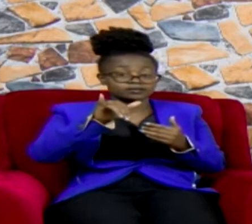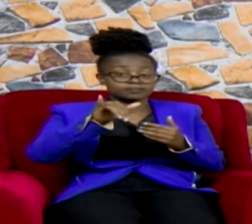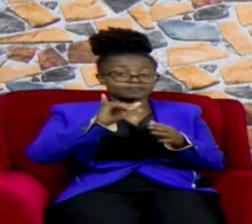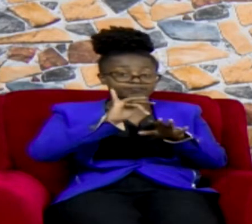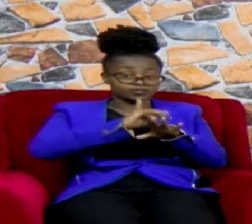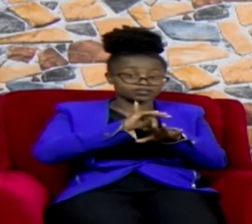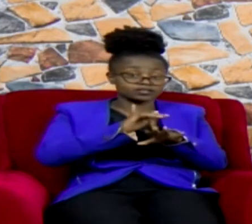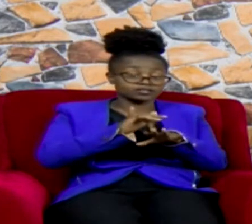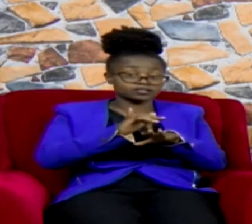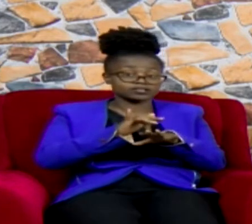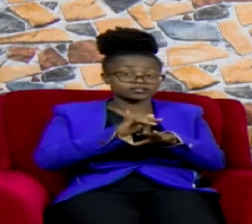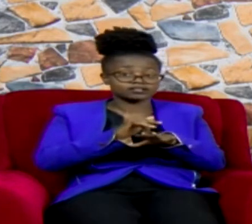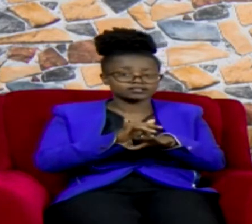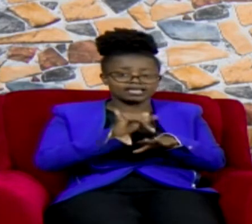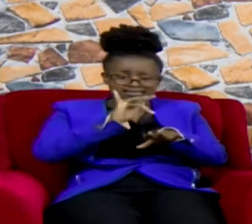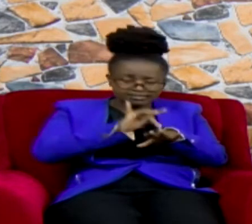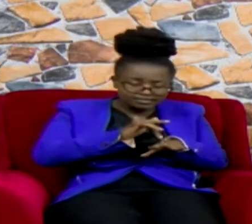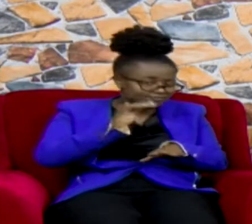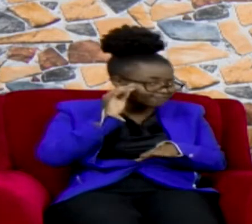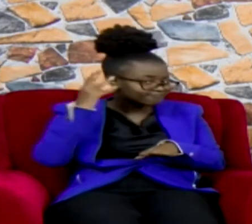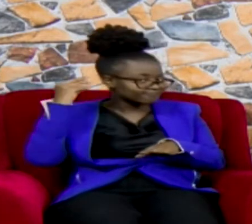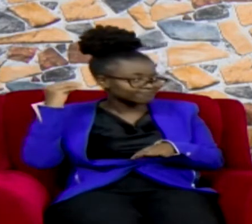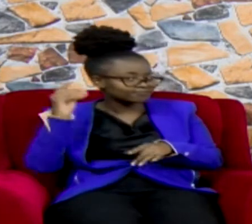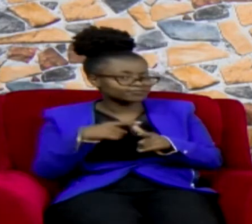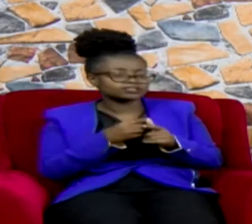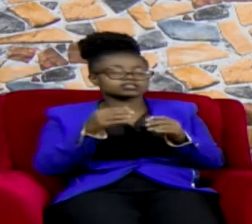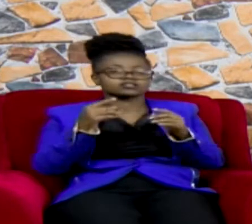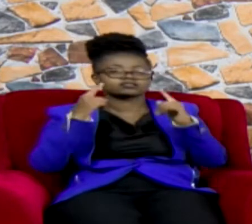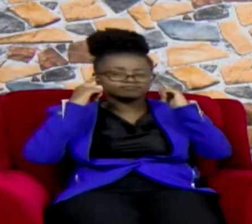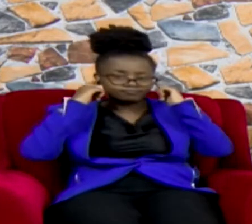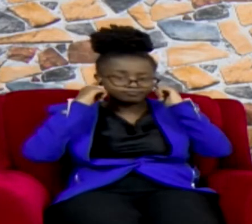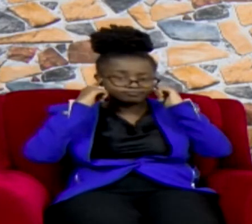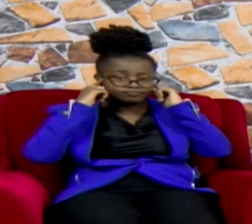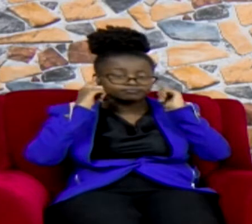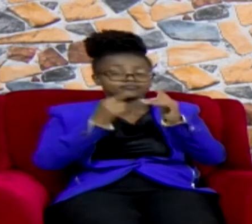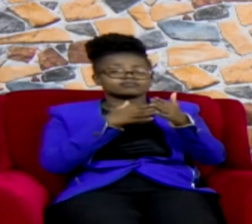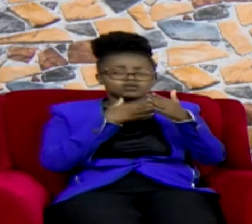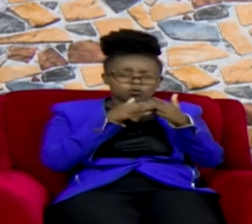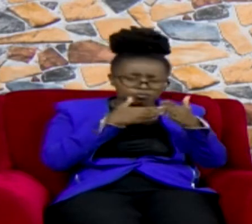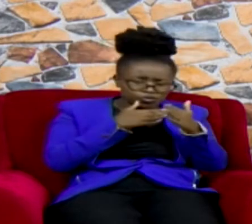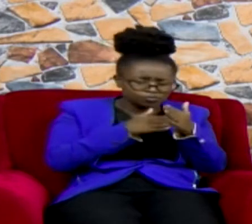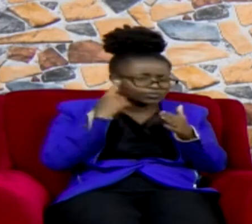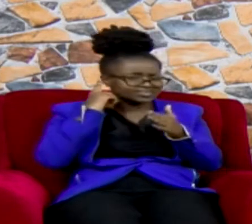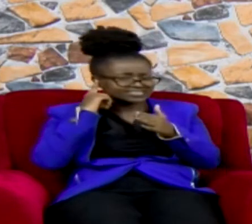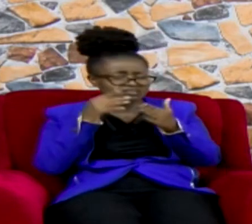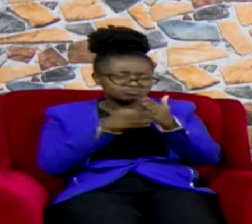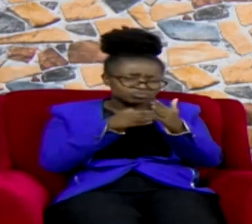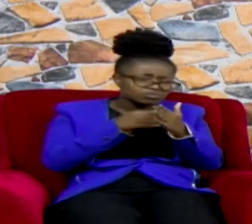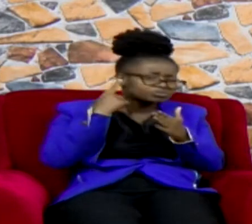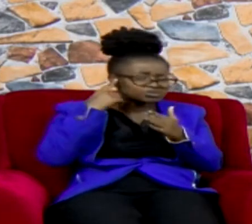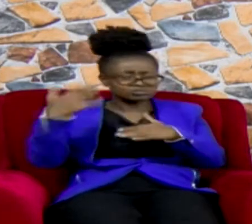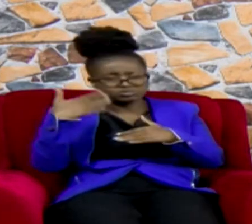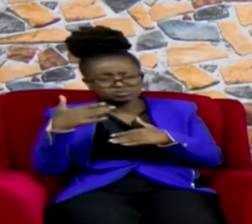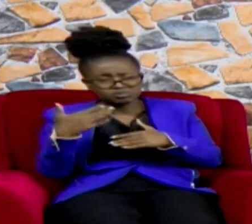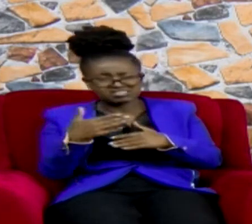is very sensitive. He is hypersensitive to the sounds. So he is blocking his ears throughout. So what do you do first?